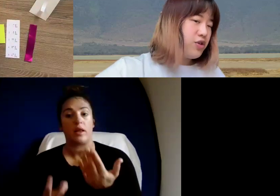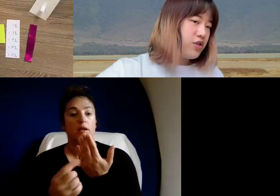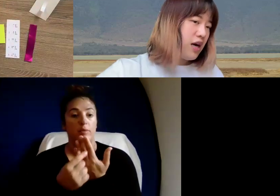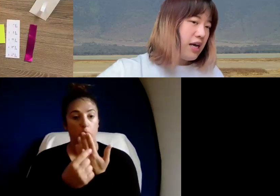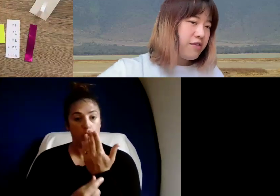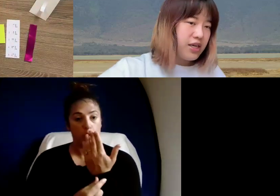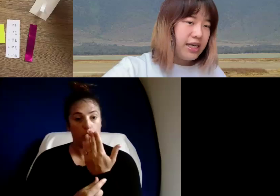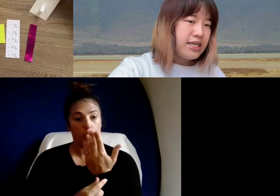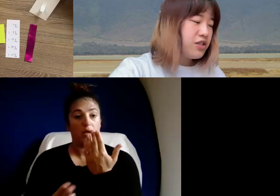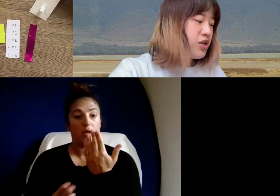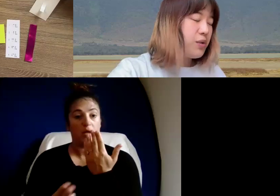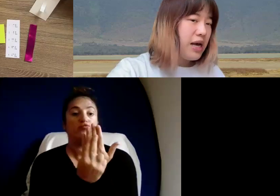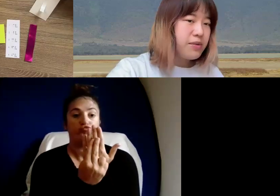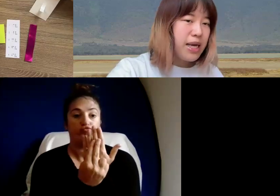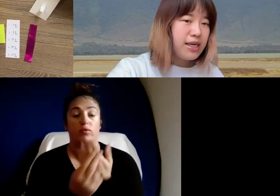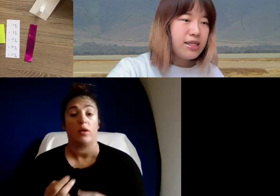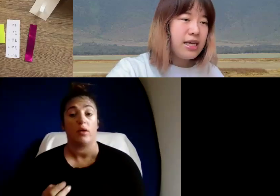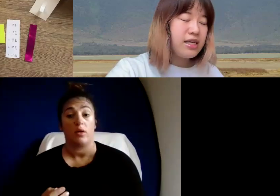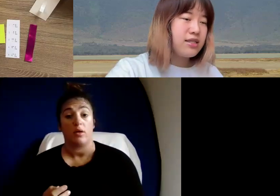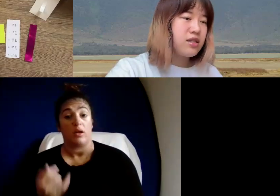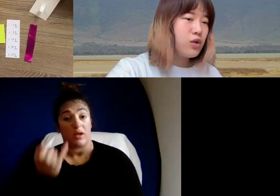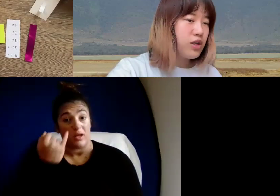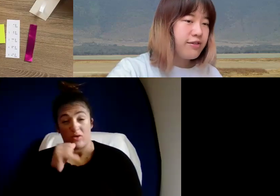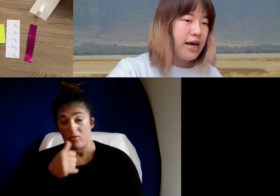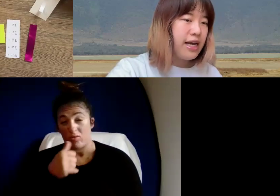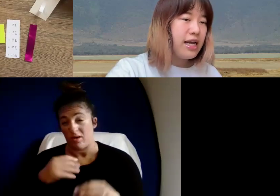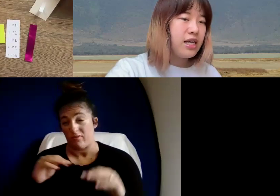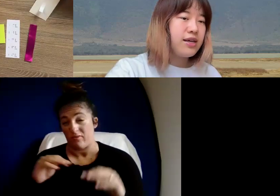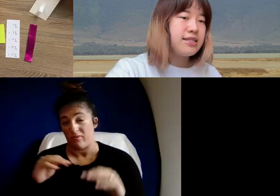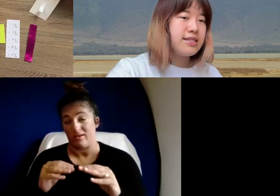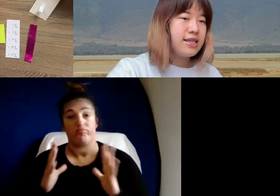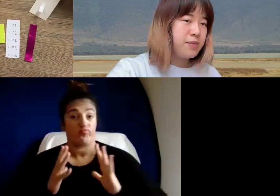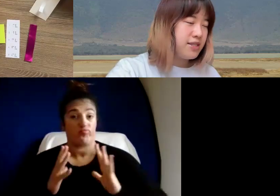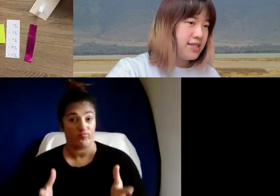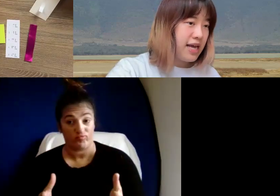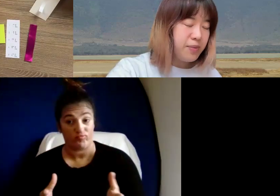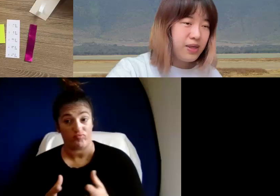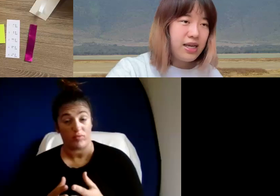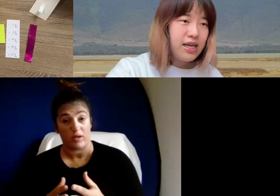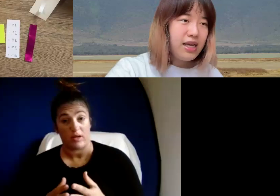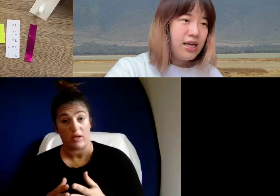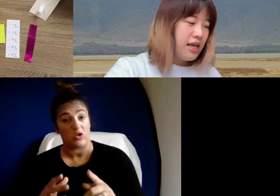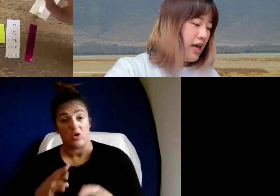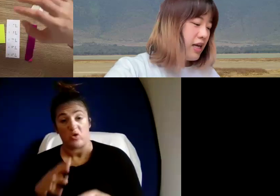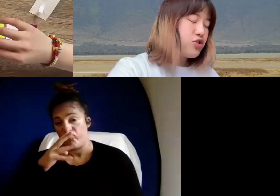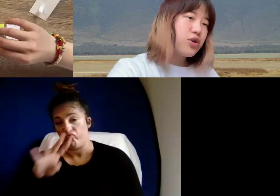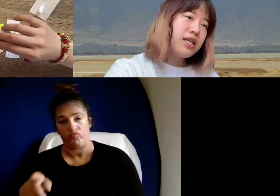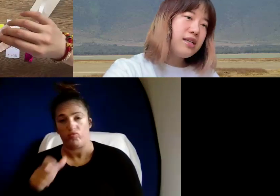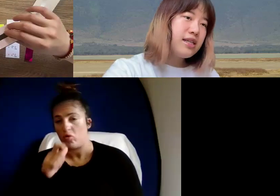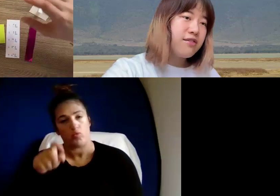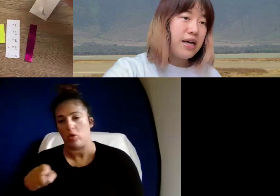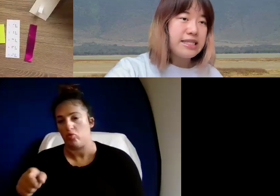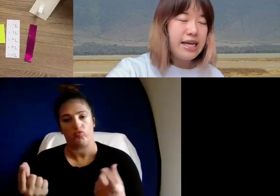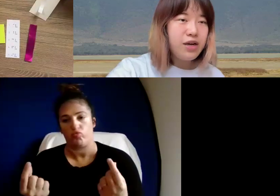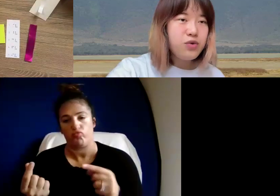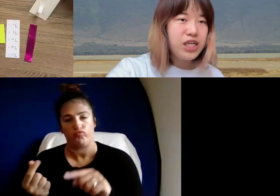And if you do not have our kit and don't have a magnet, that is totally fine, and you can skip this step. And